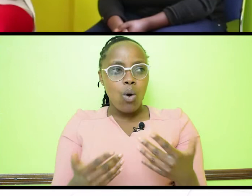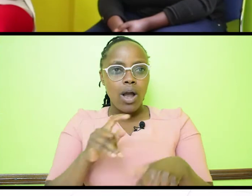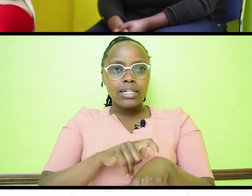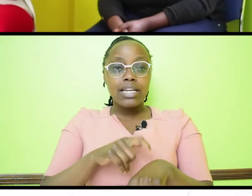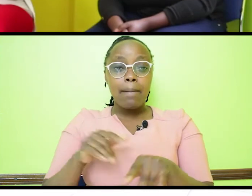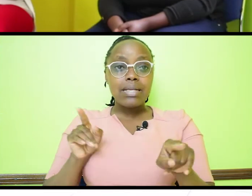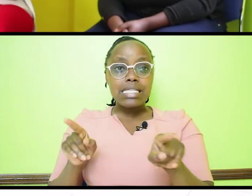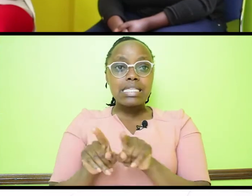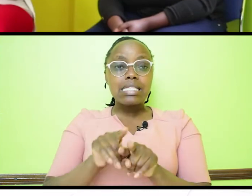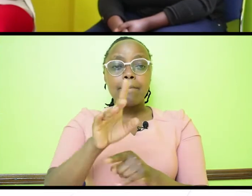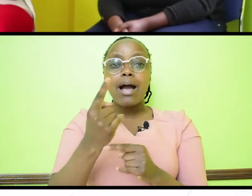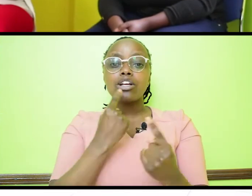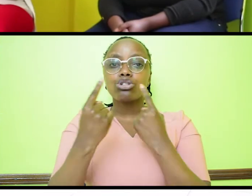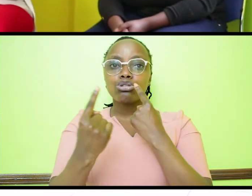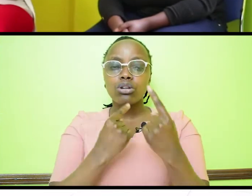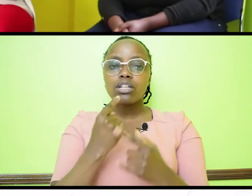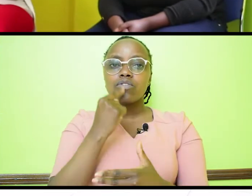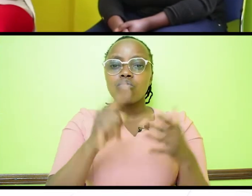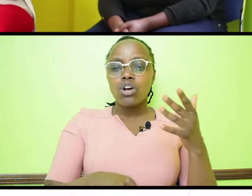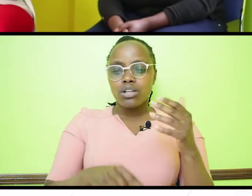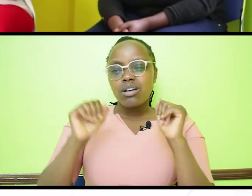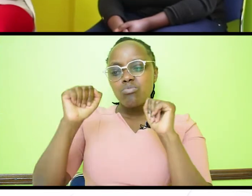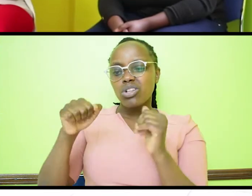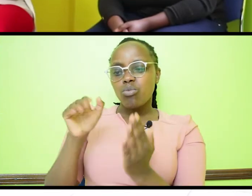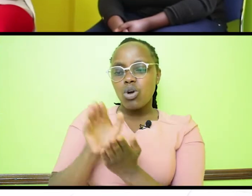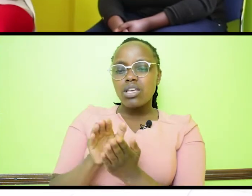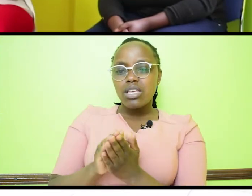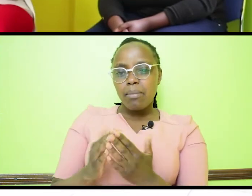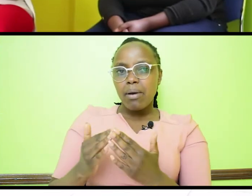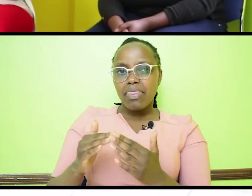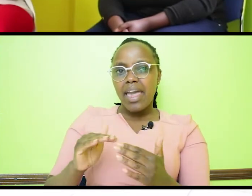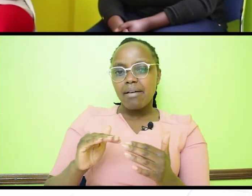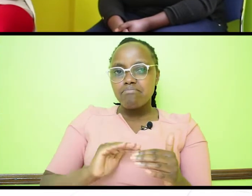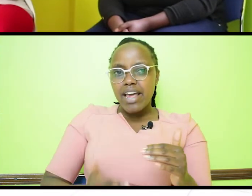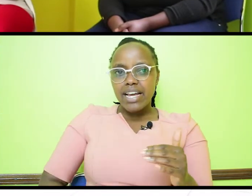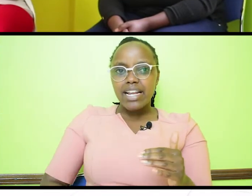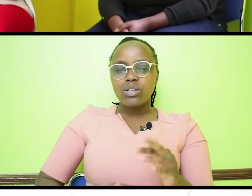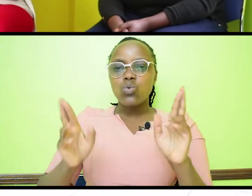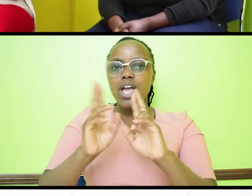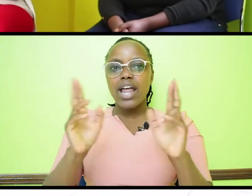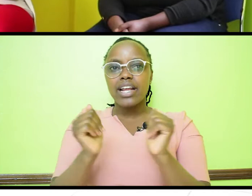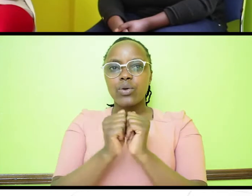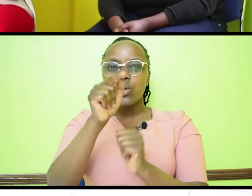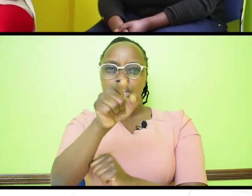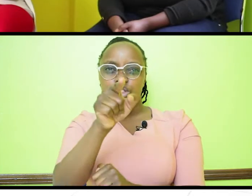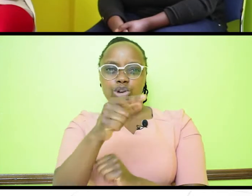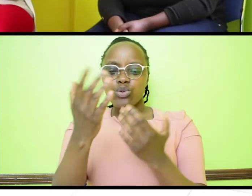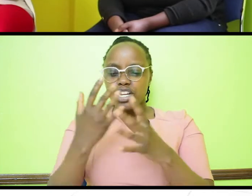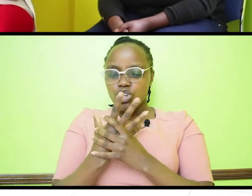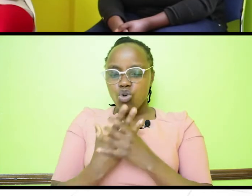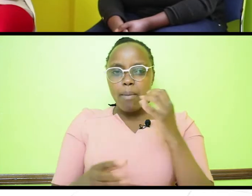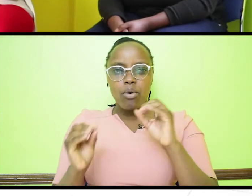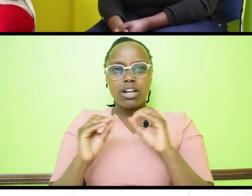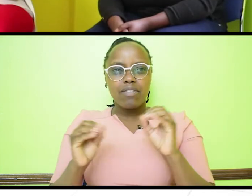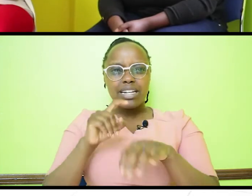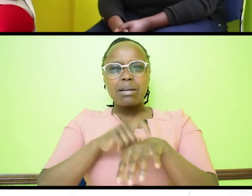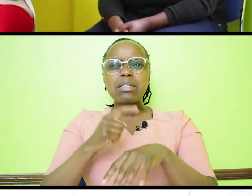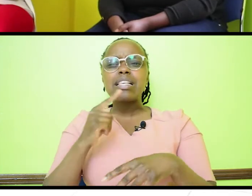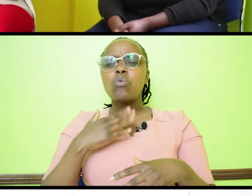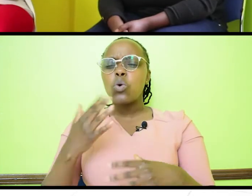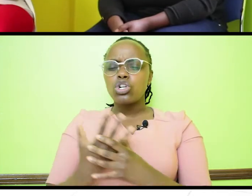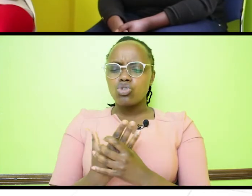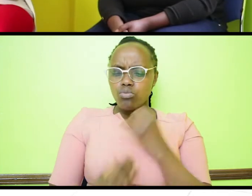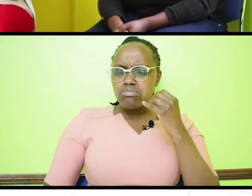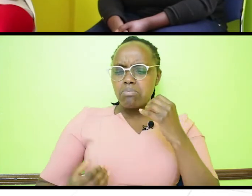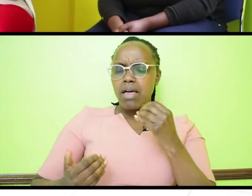you feel when your sister talked to you that you can keep the baby, we are ready to walk the journey with you? Of course, when you are